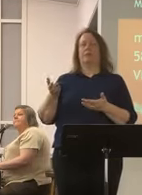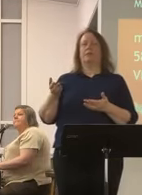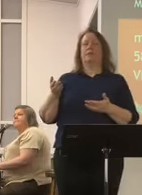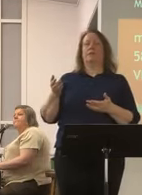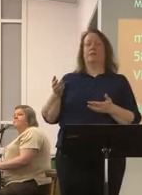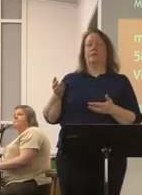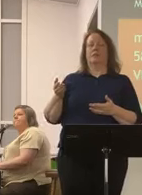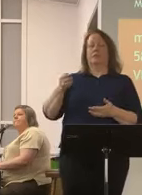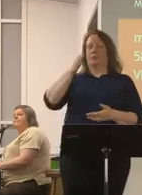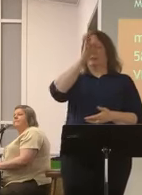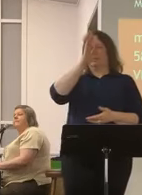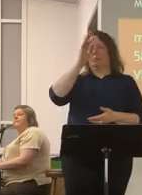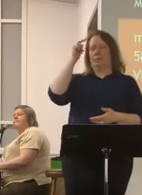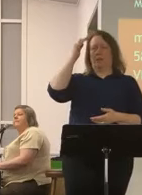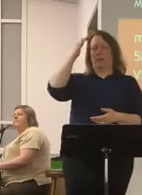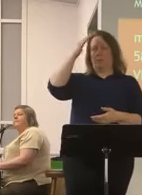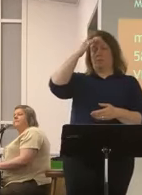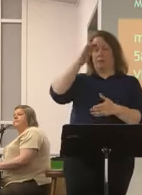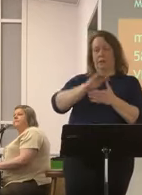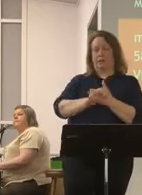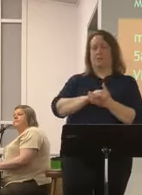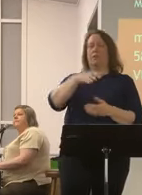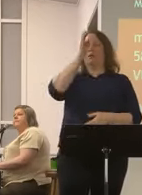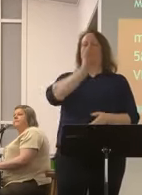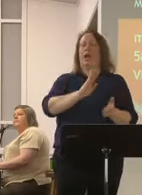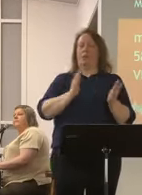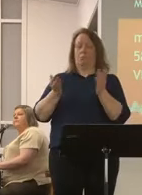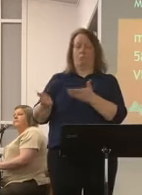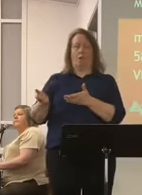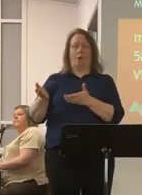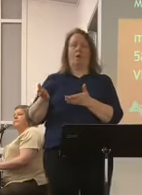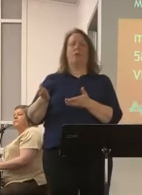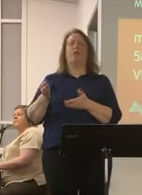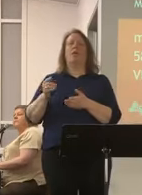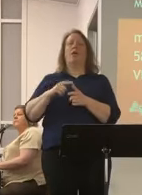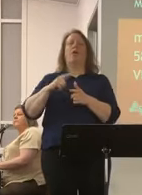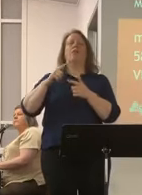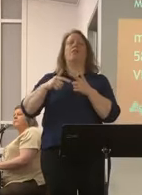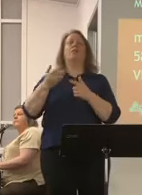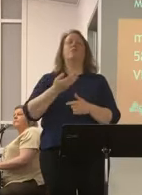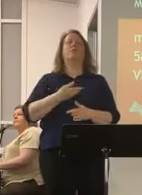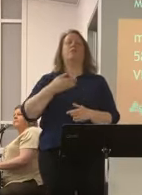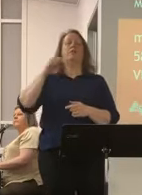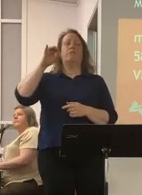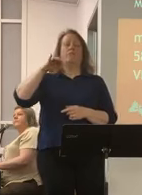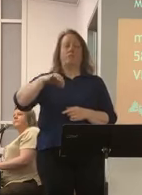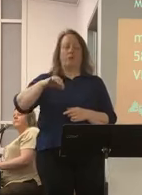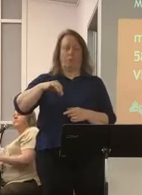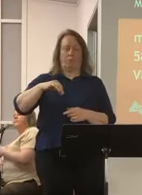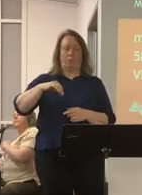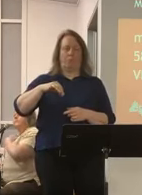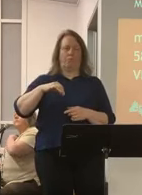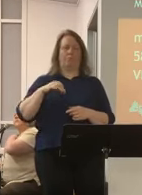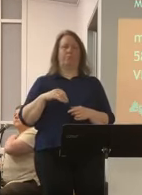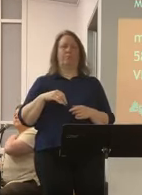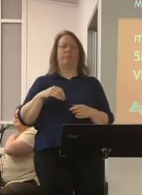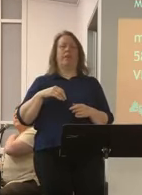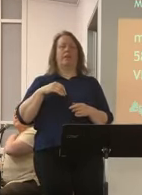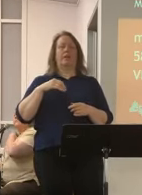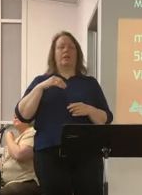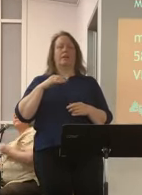this church, and then we will review, meet with them, and vote on this person after they've come and preached a couple of